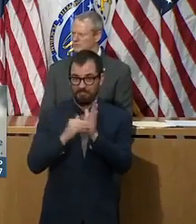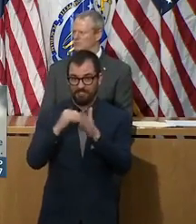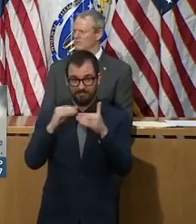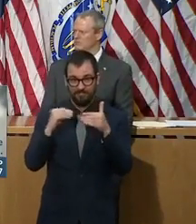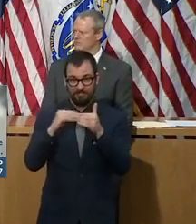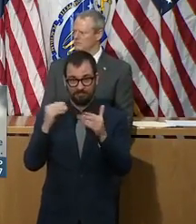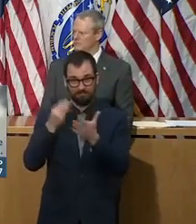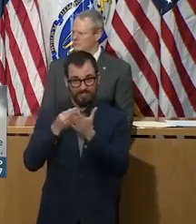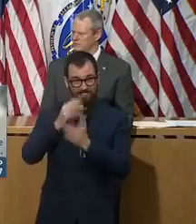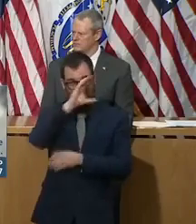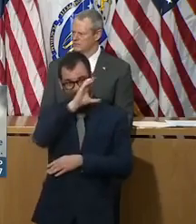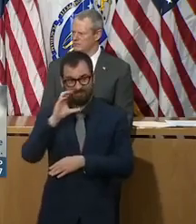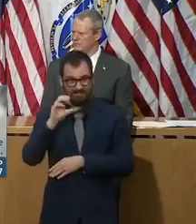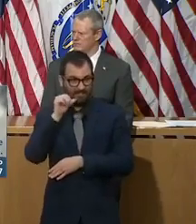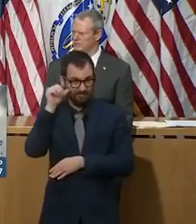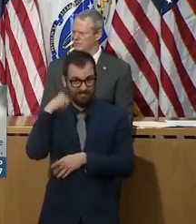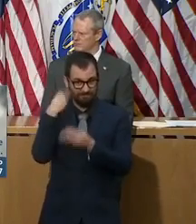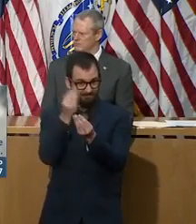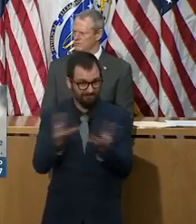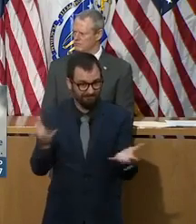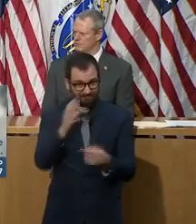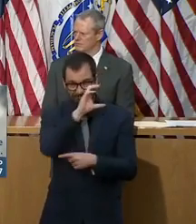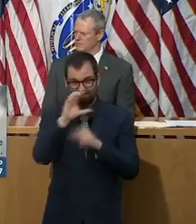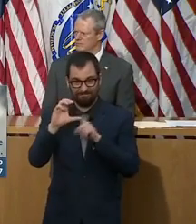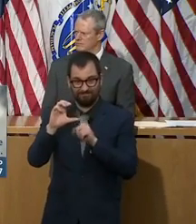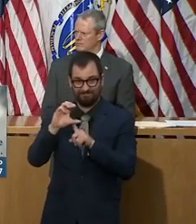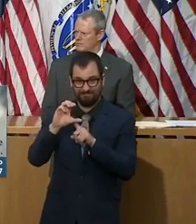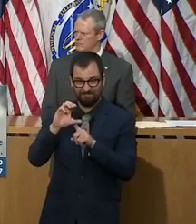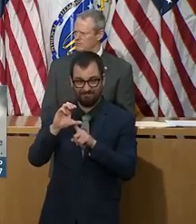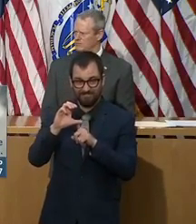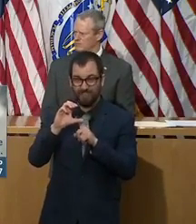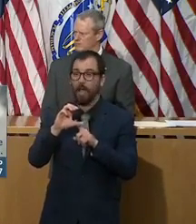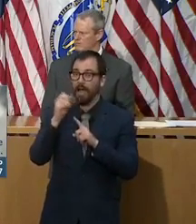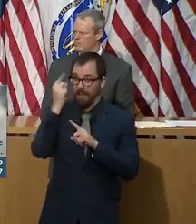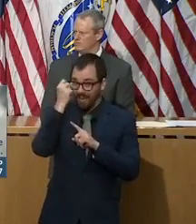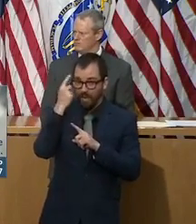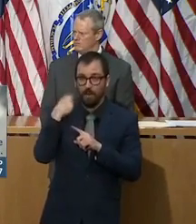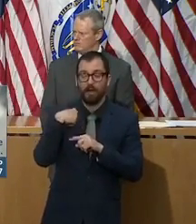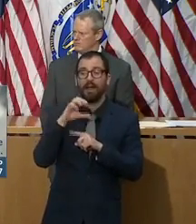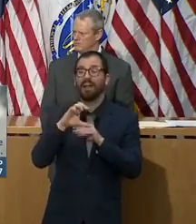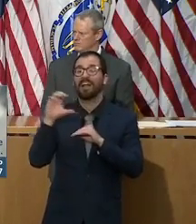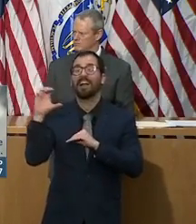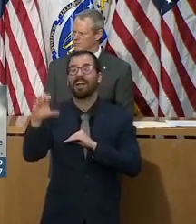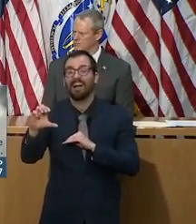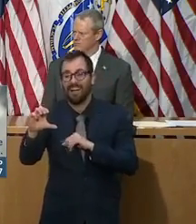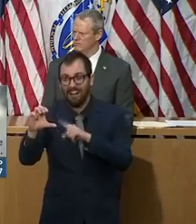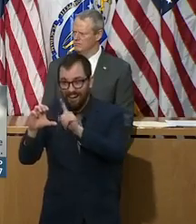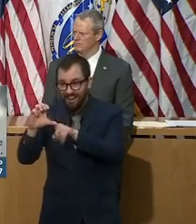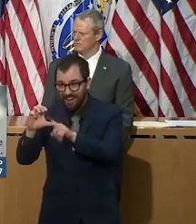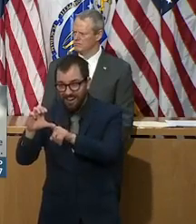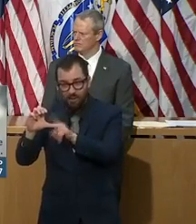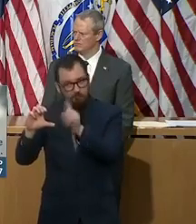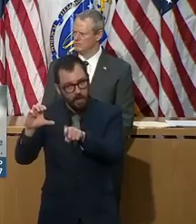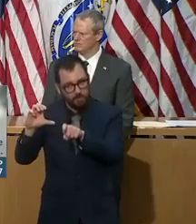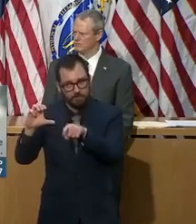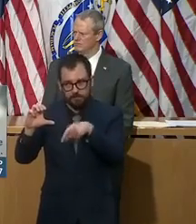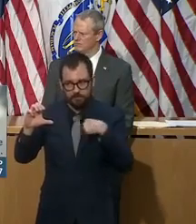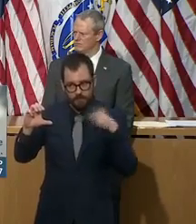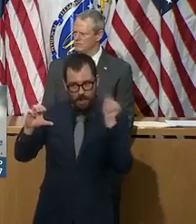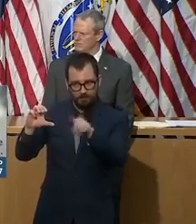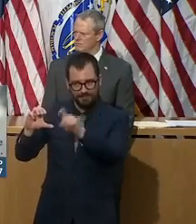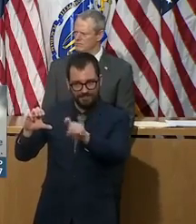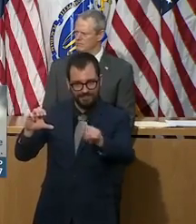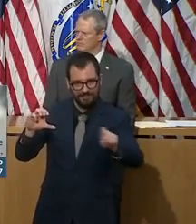facility having all their staff and residents tested. So that's sort of that is a extra measure here for